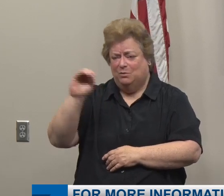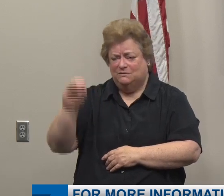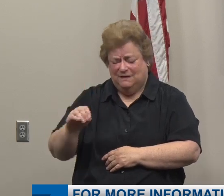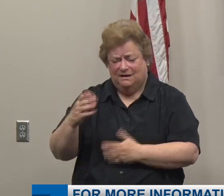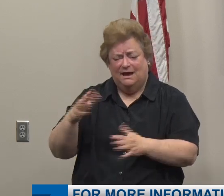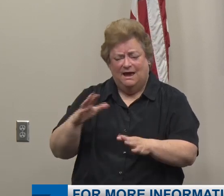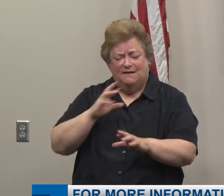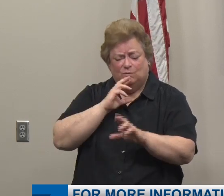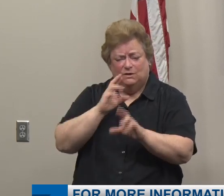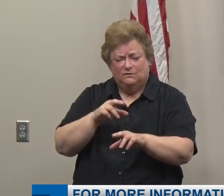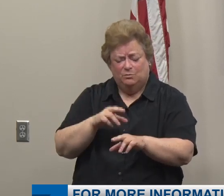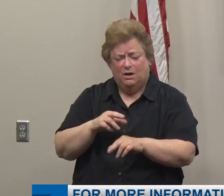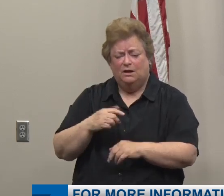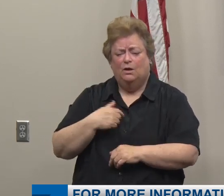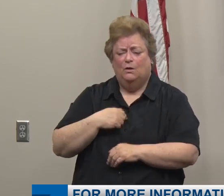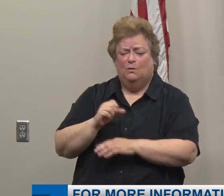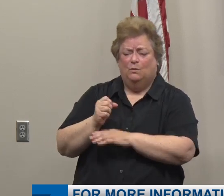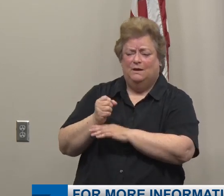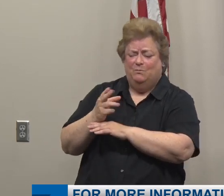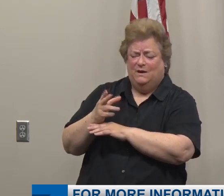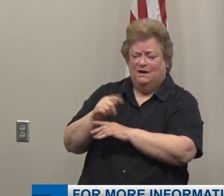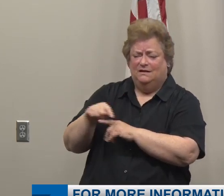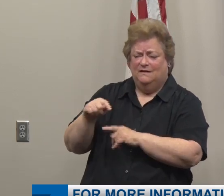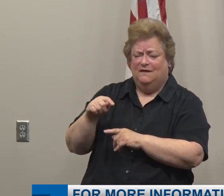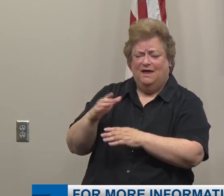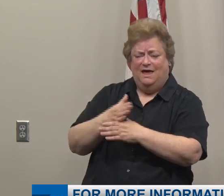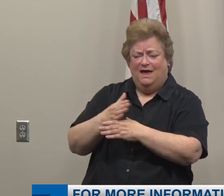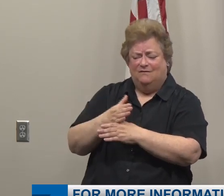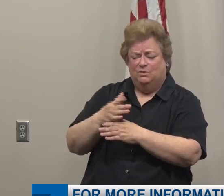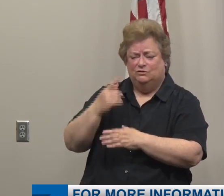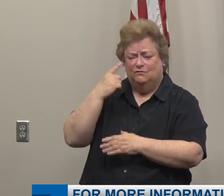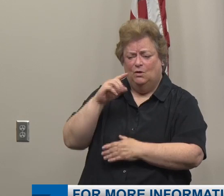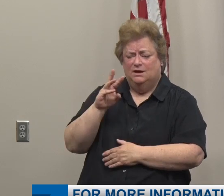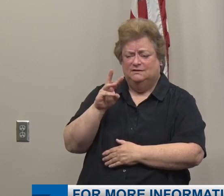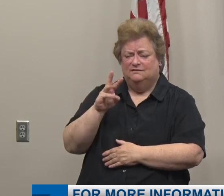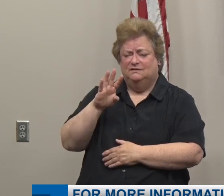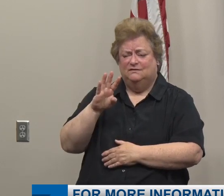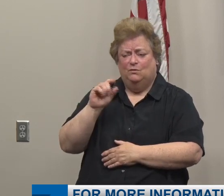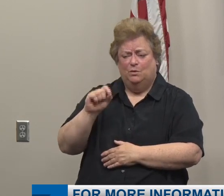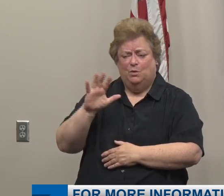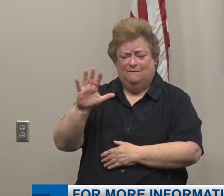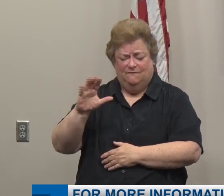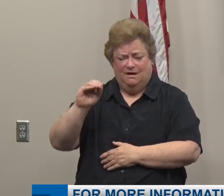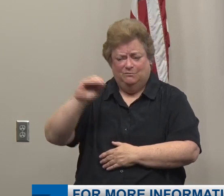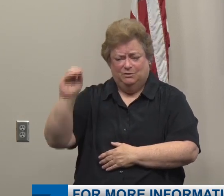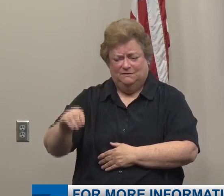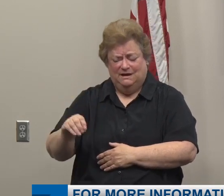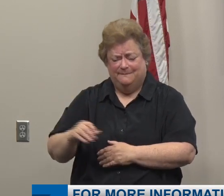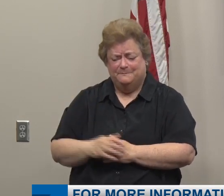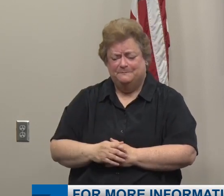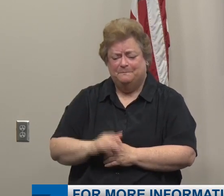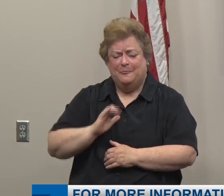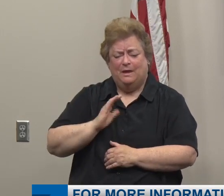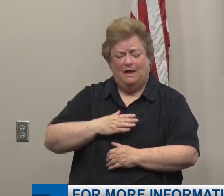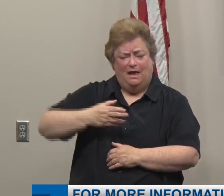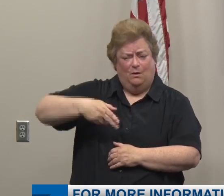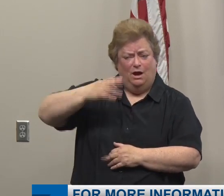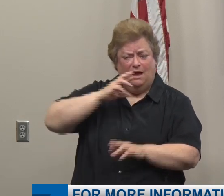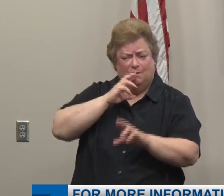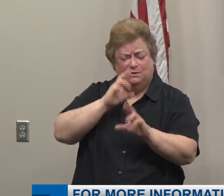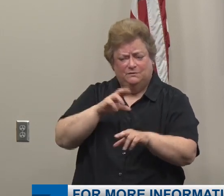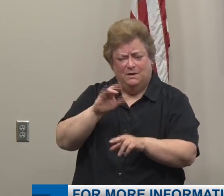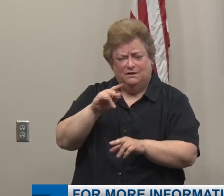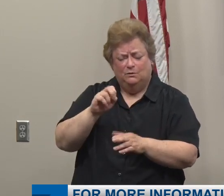also continues to beat the average response rate for the state with sixty four point five percent our high response rate shows